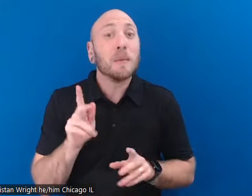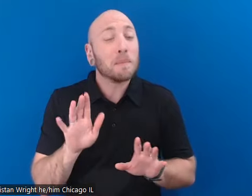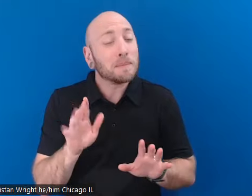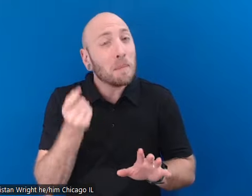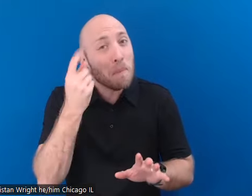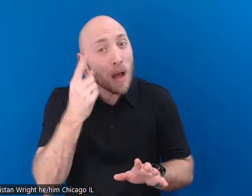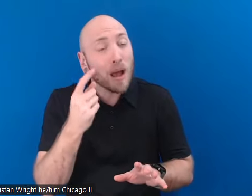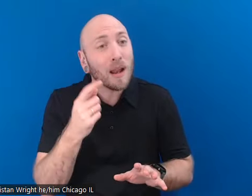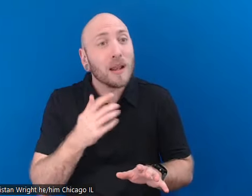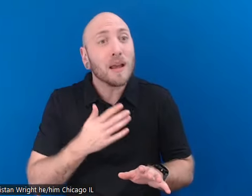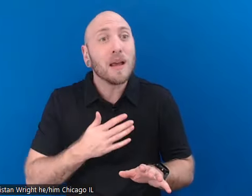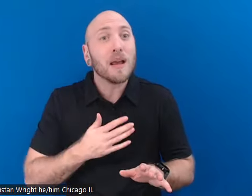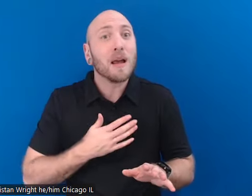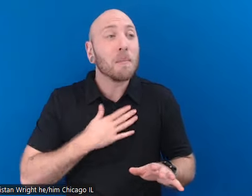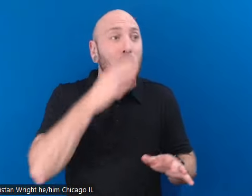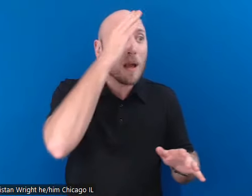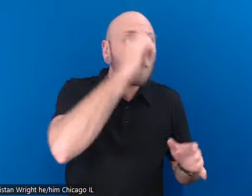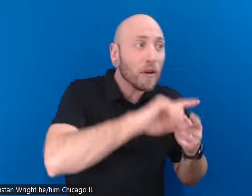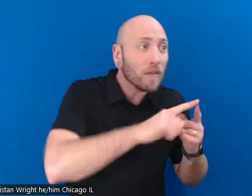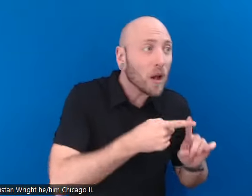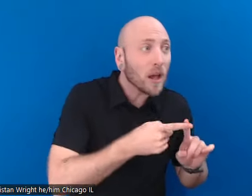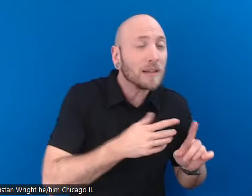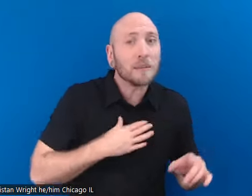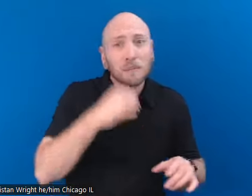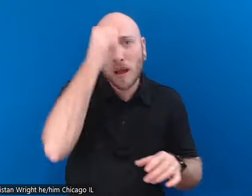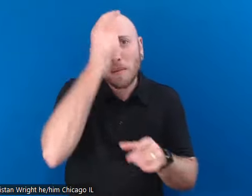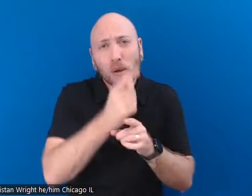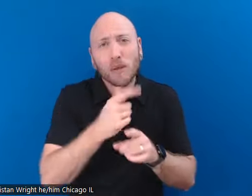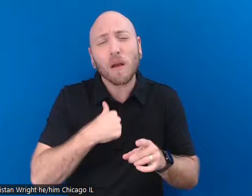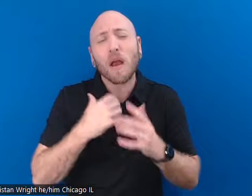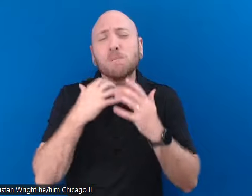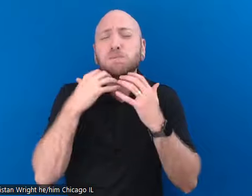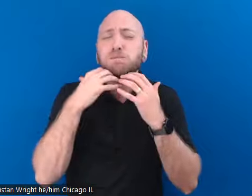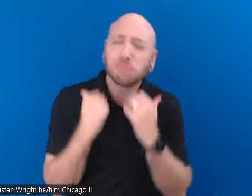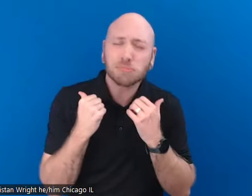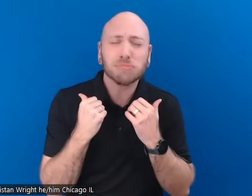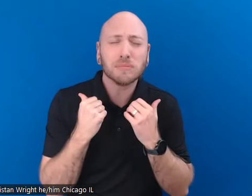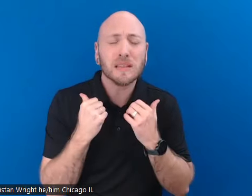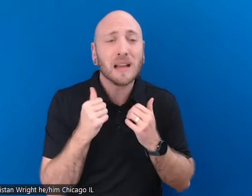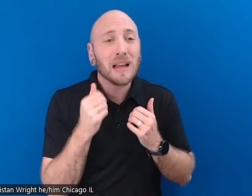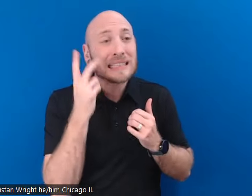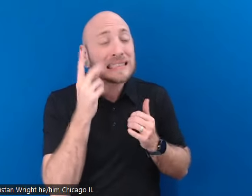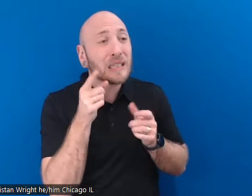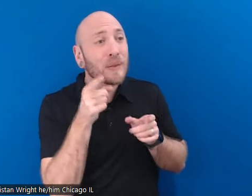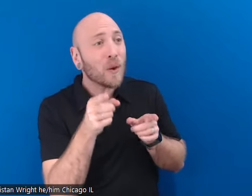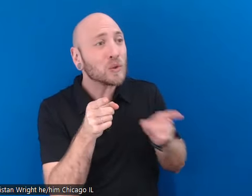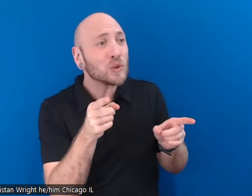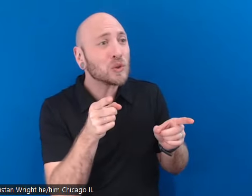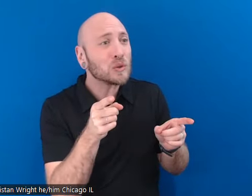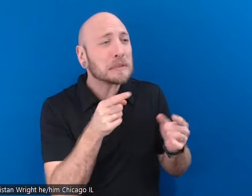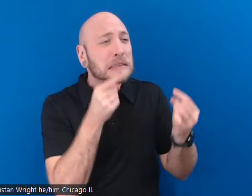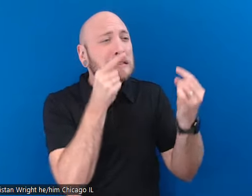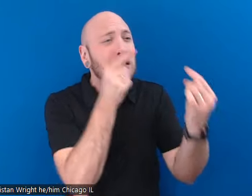both suffering so much and the fact that they didn't want to live, I managed